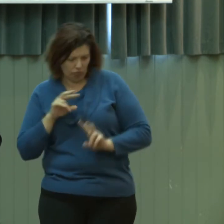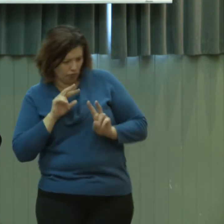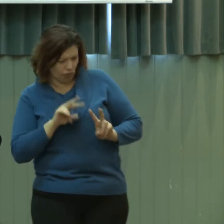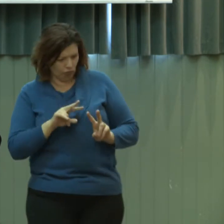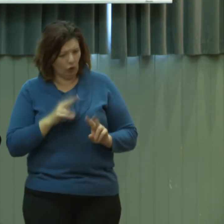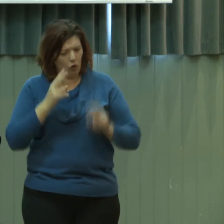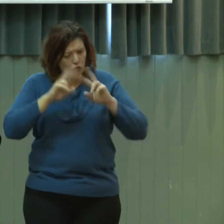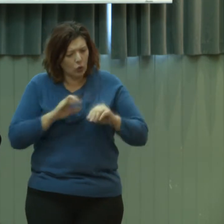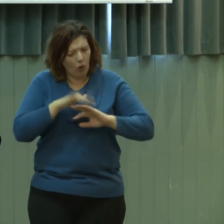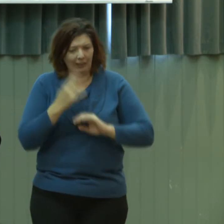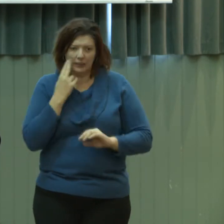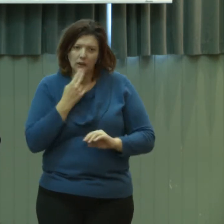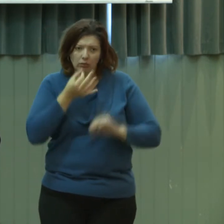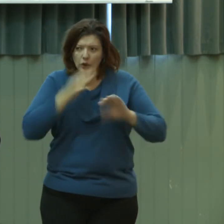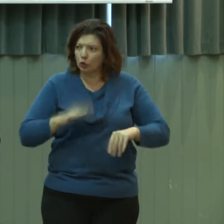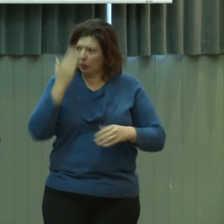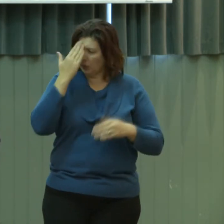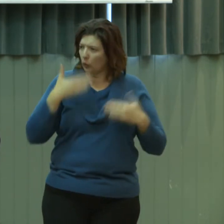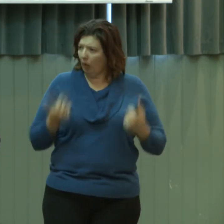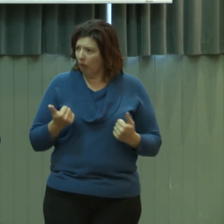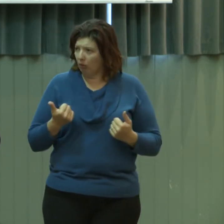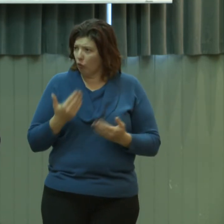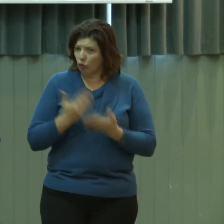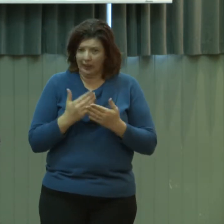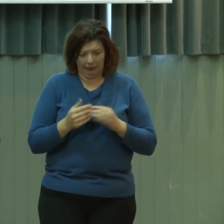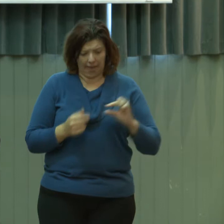really isn't very much compared to hearing children.